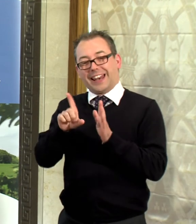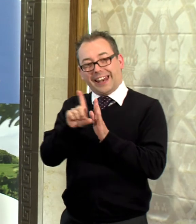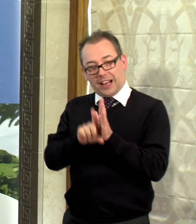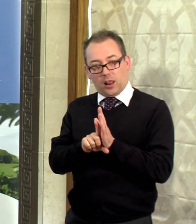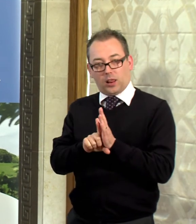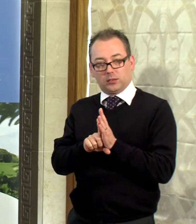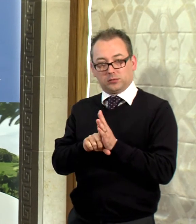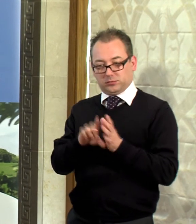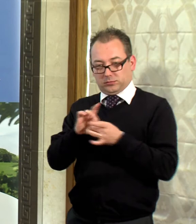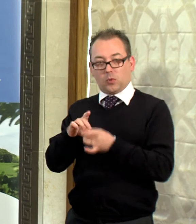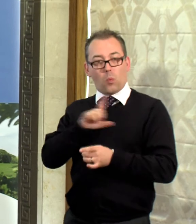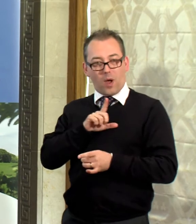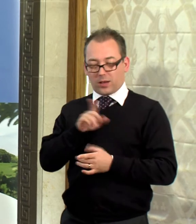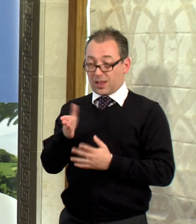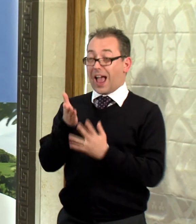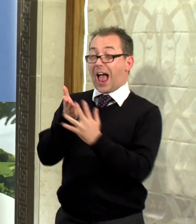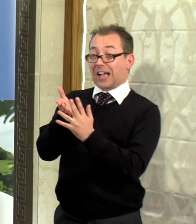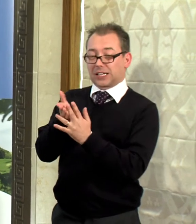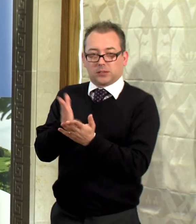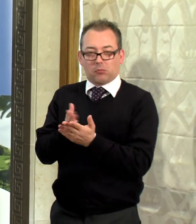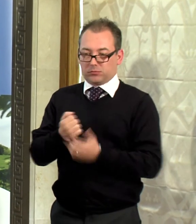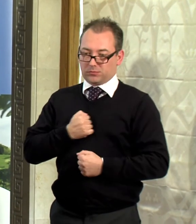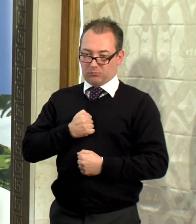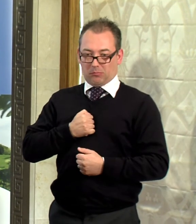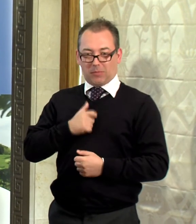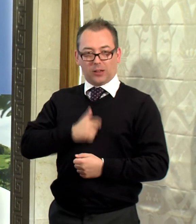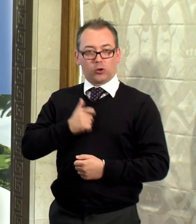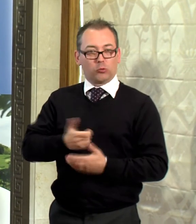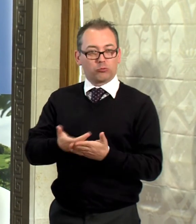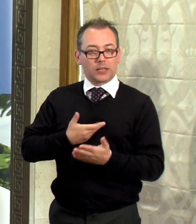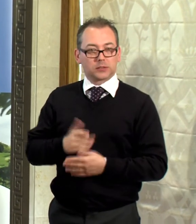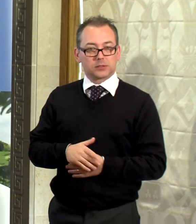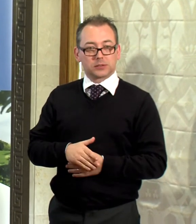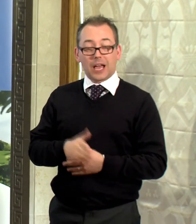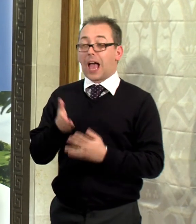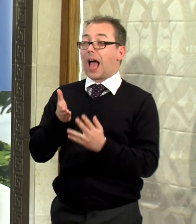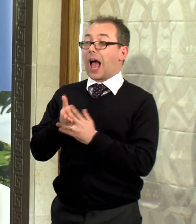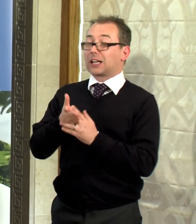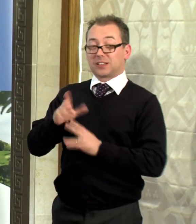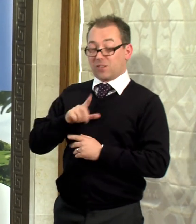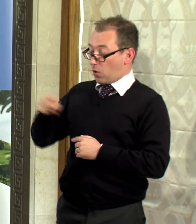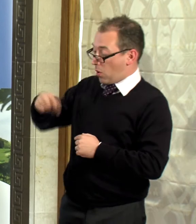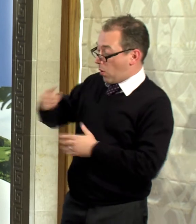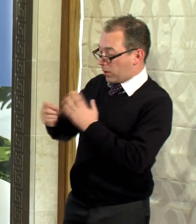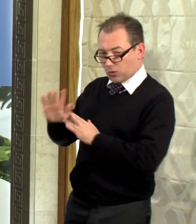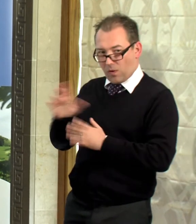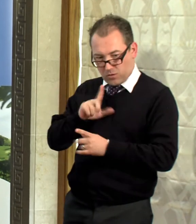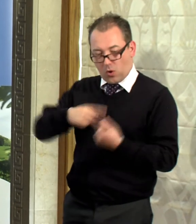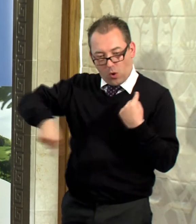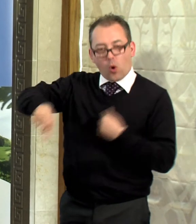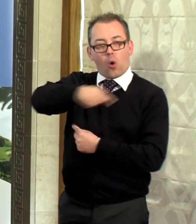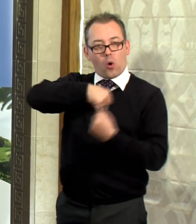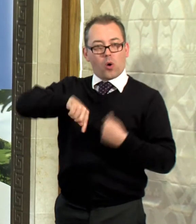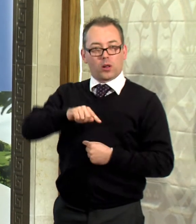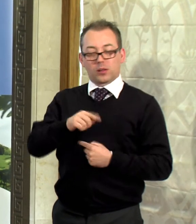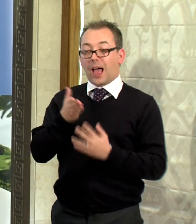human right, a fundamental human right. Access is for everyone, and the arts, access to the